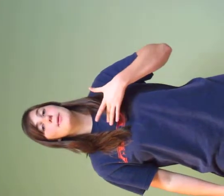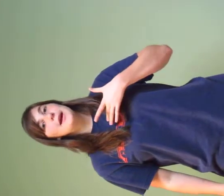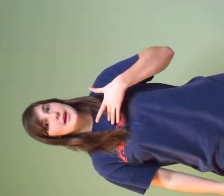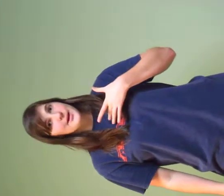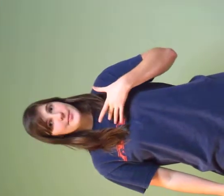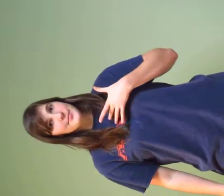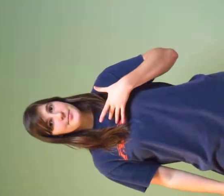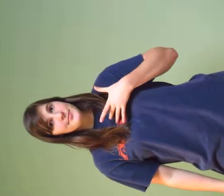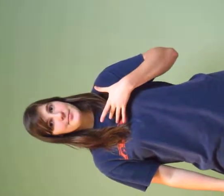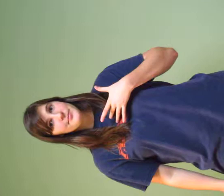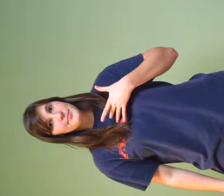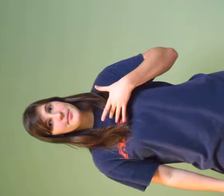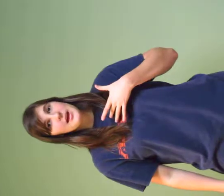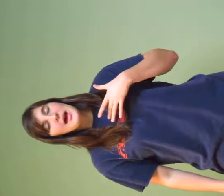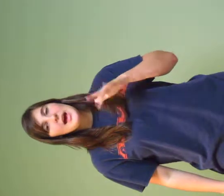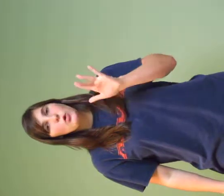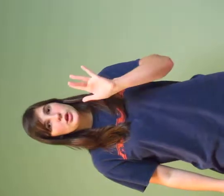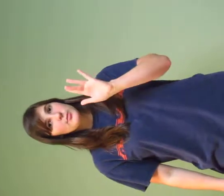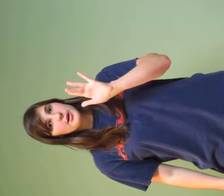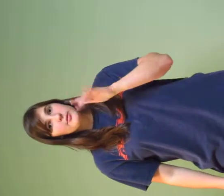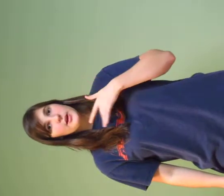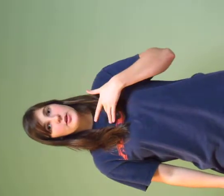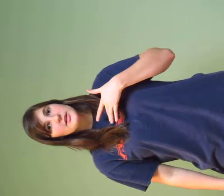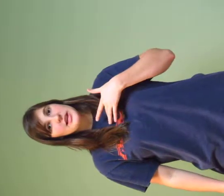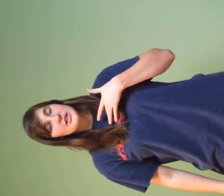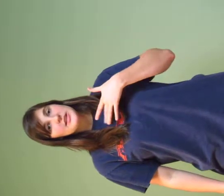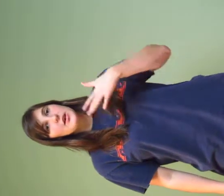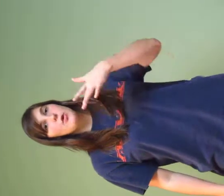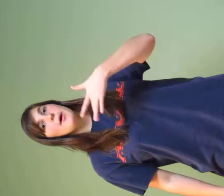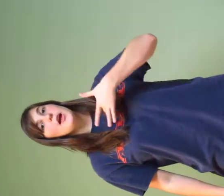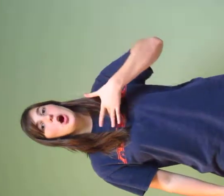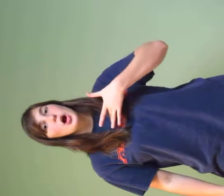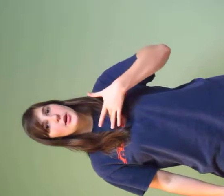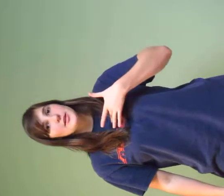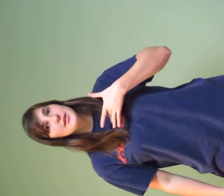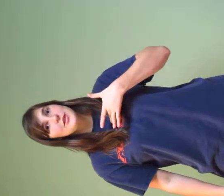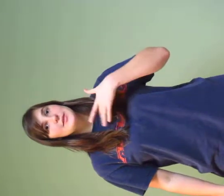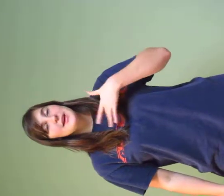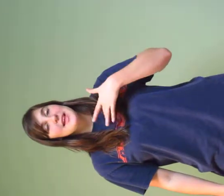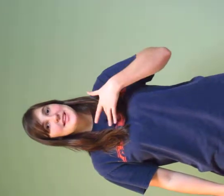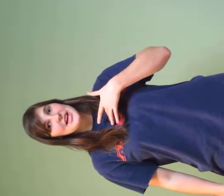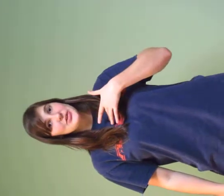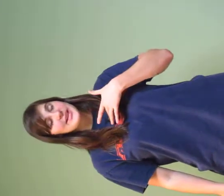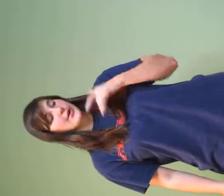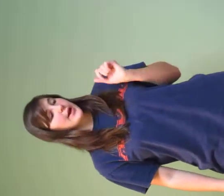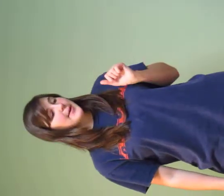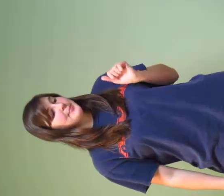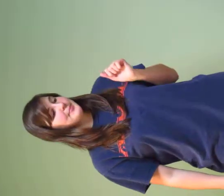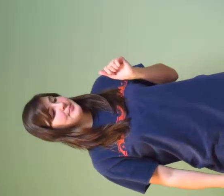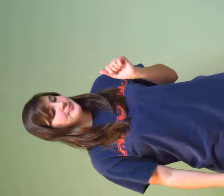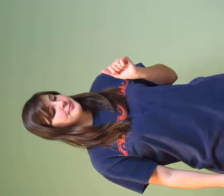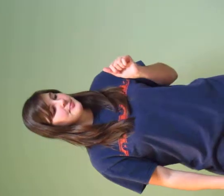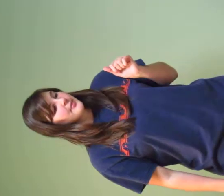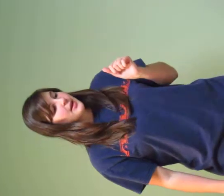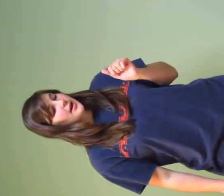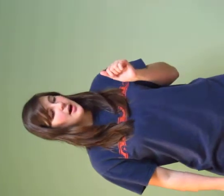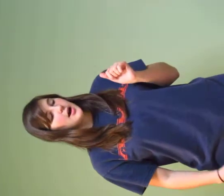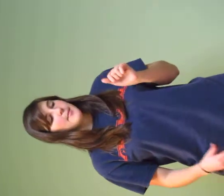here. Only your middle finger is touching, so my heart. You just make that touch right there, okay? I